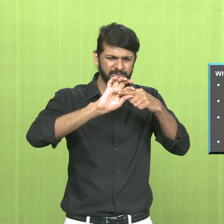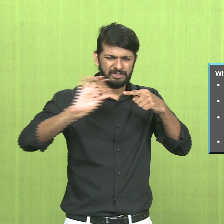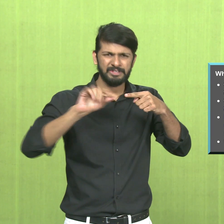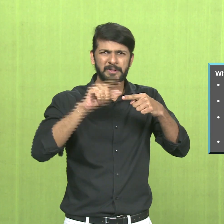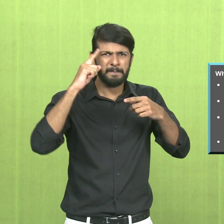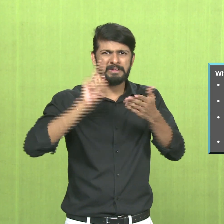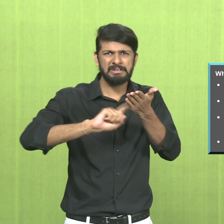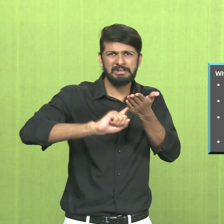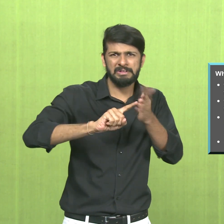The charcoal stick